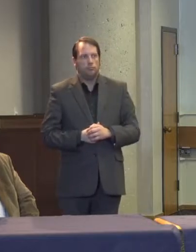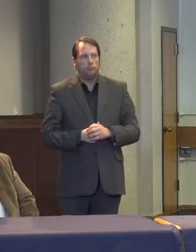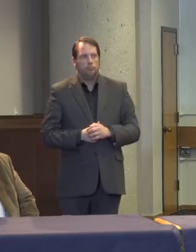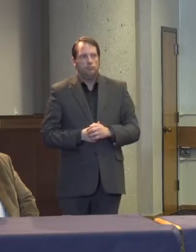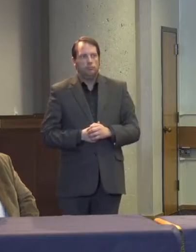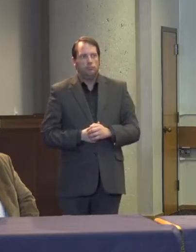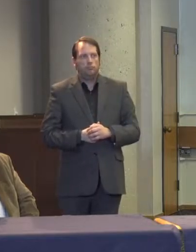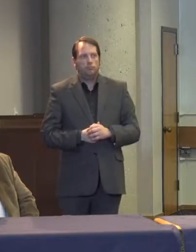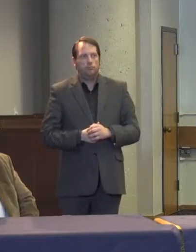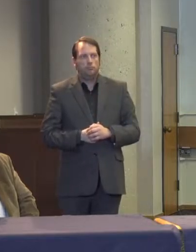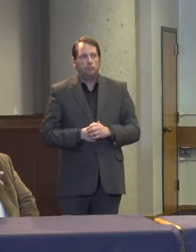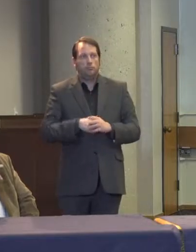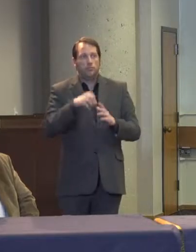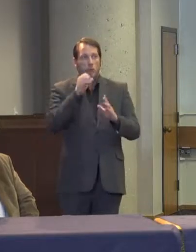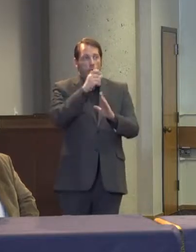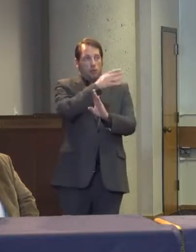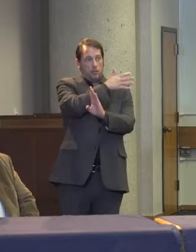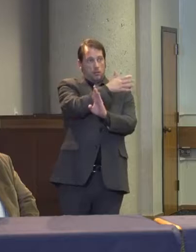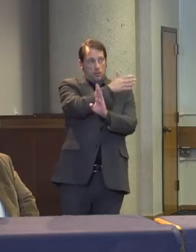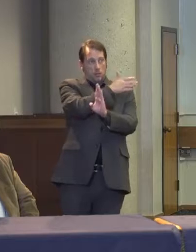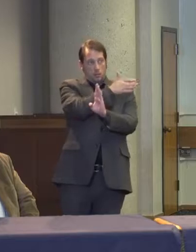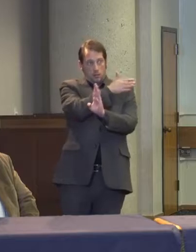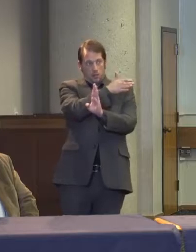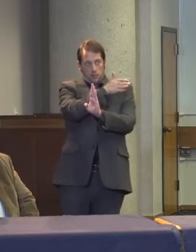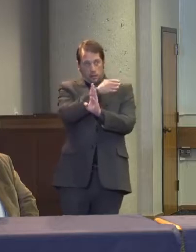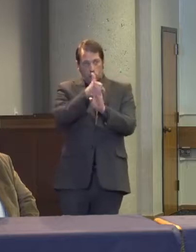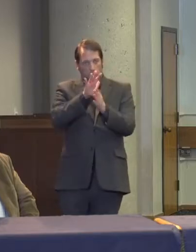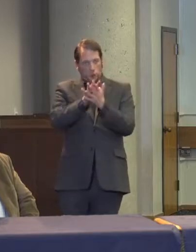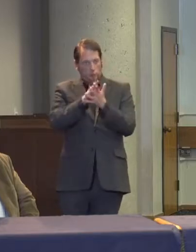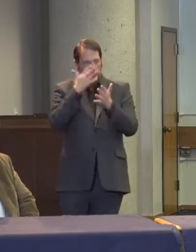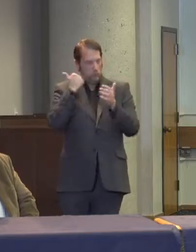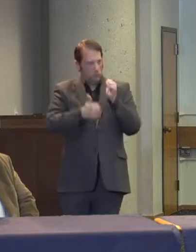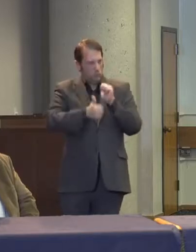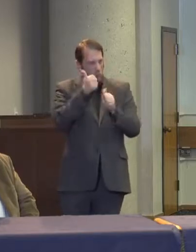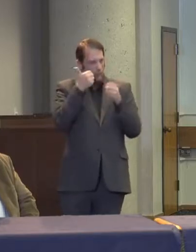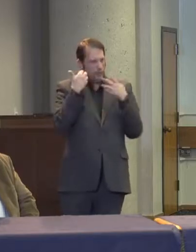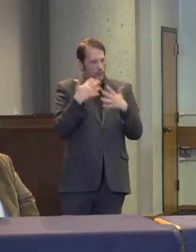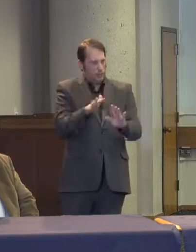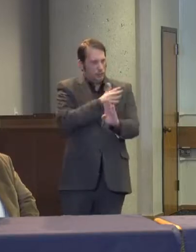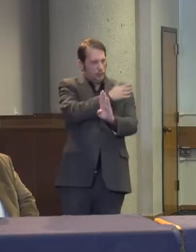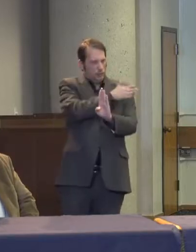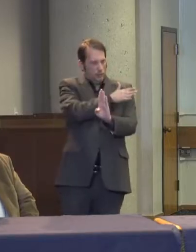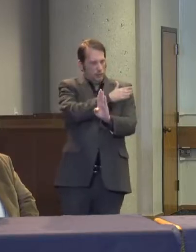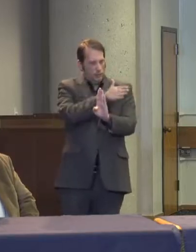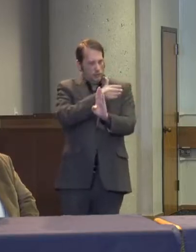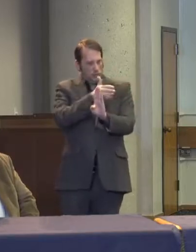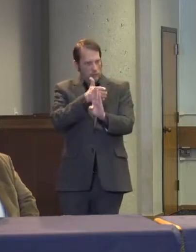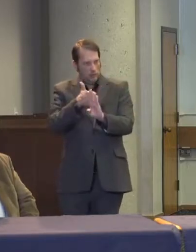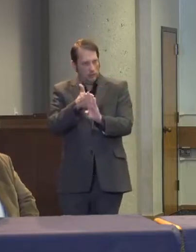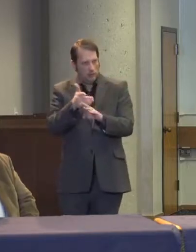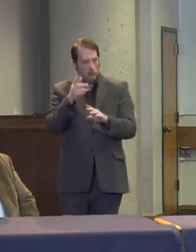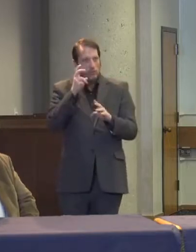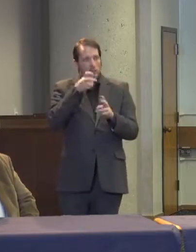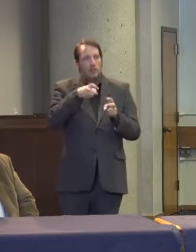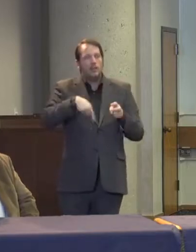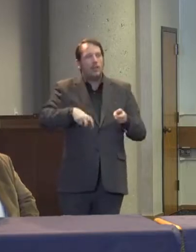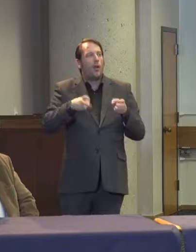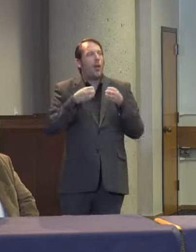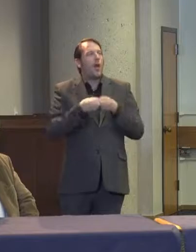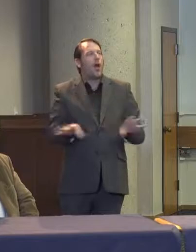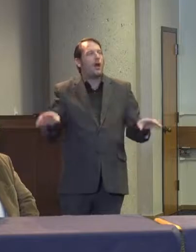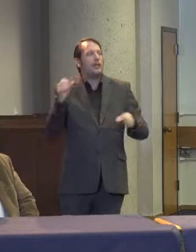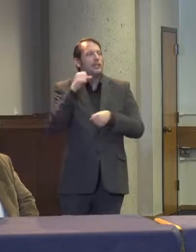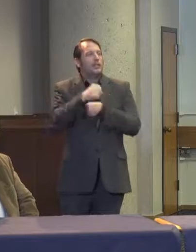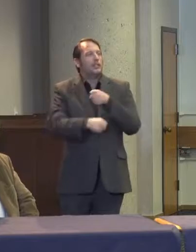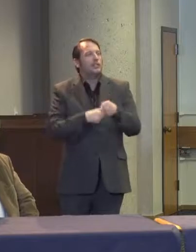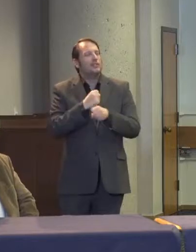saw a photo essay that said the lost school year. And if I hadn't had 10 million other things to do, I would have called that blog and said, don't say